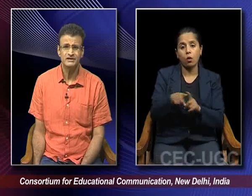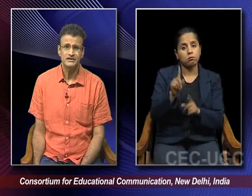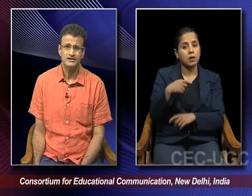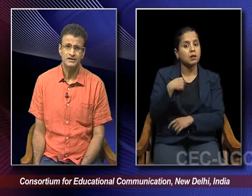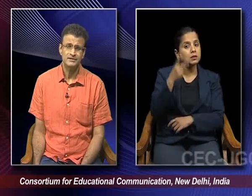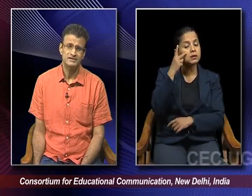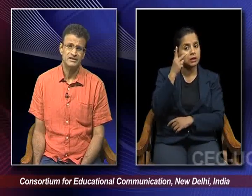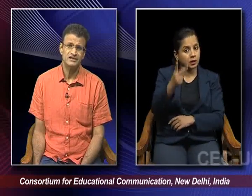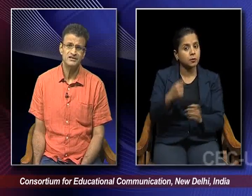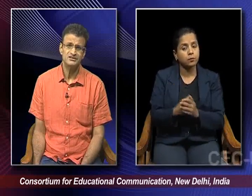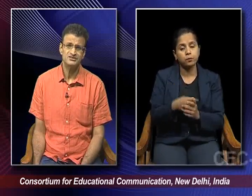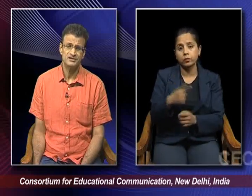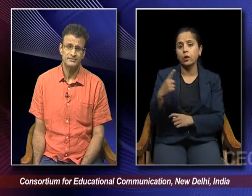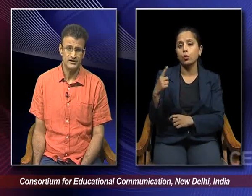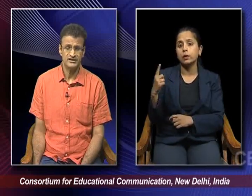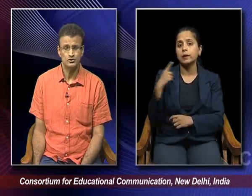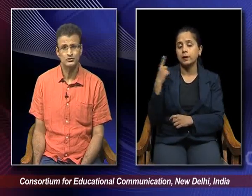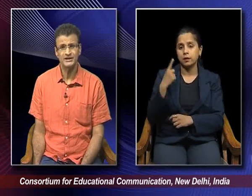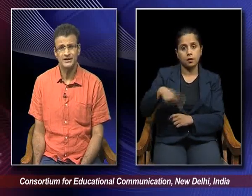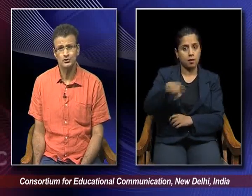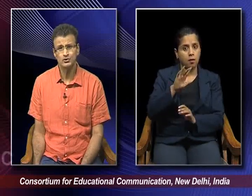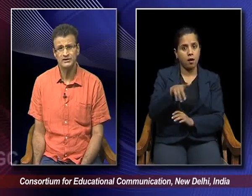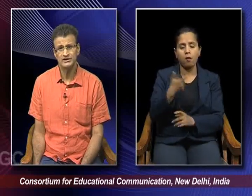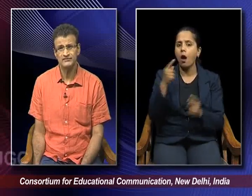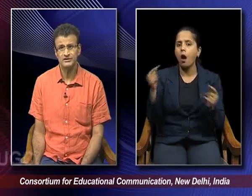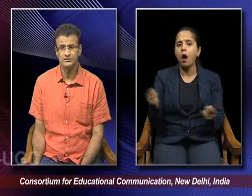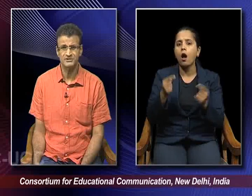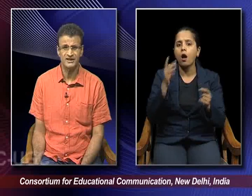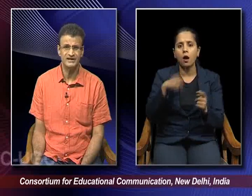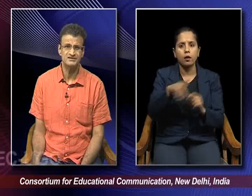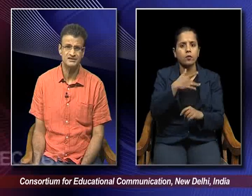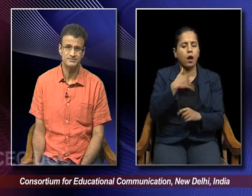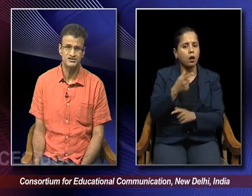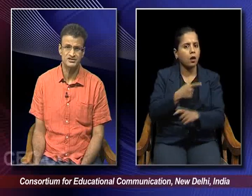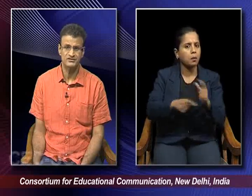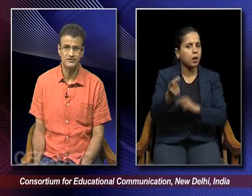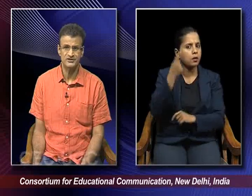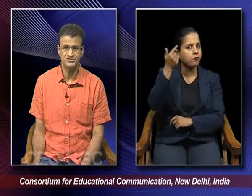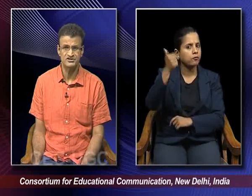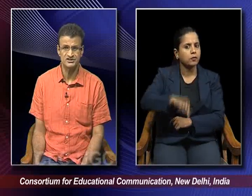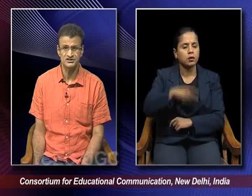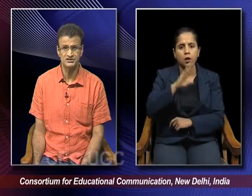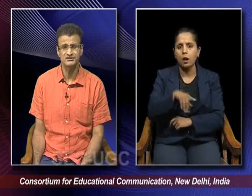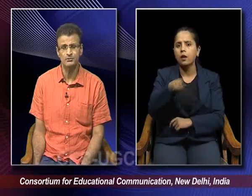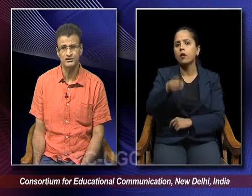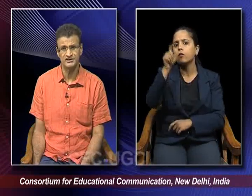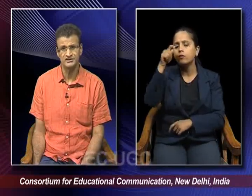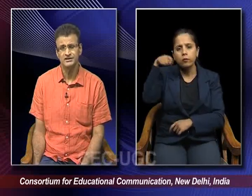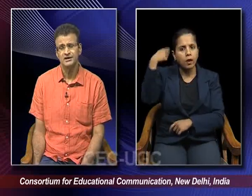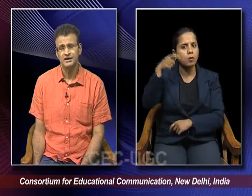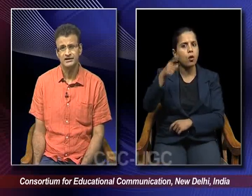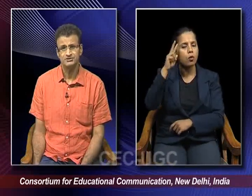see that the leaders, it has also been argued that they fail to empathize and appreciate the film industry's concern with the